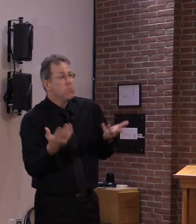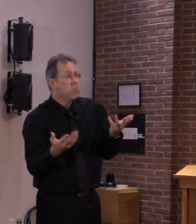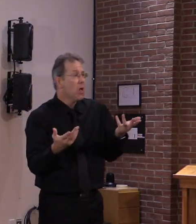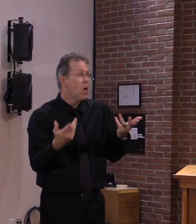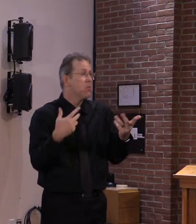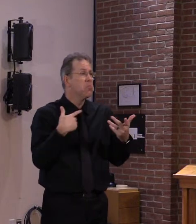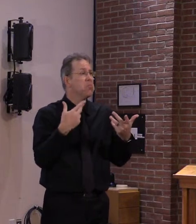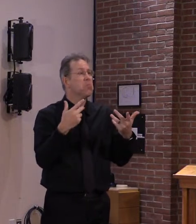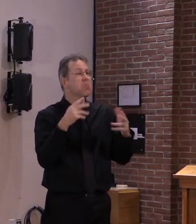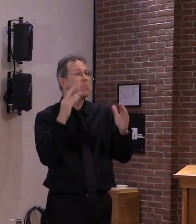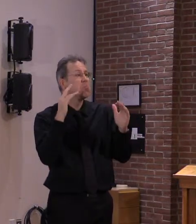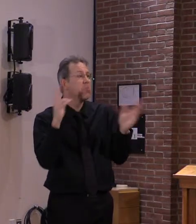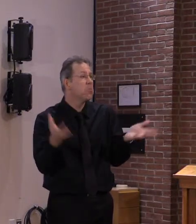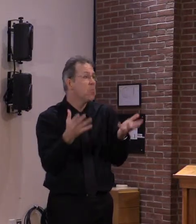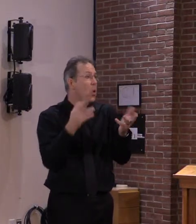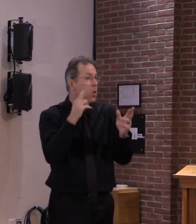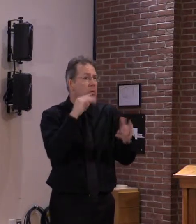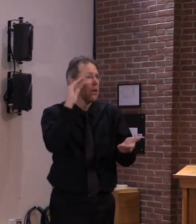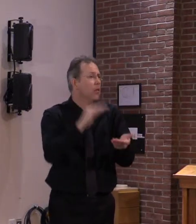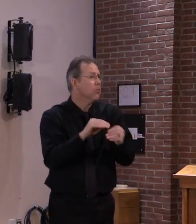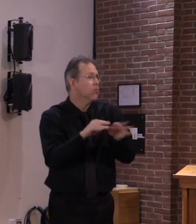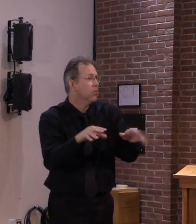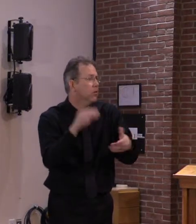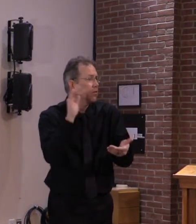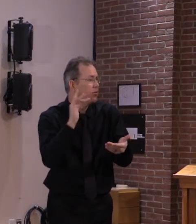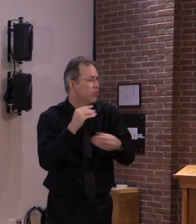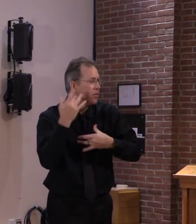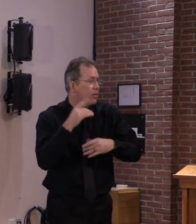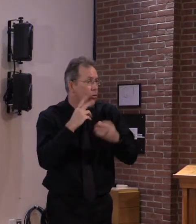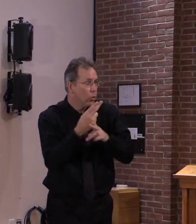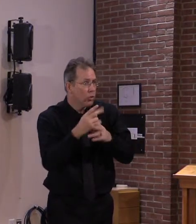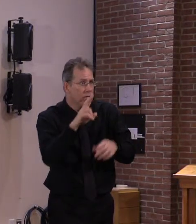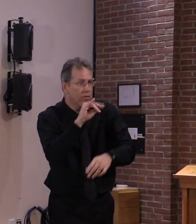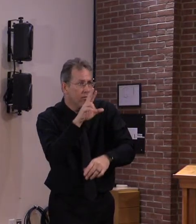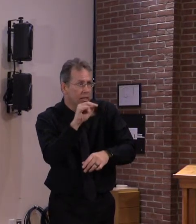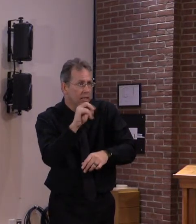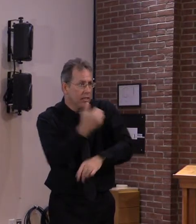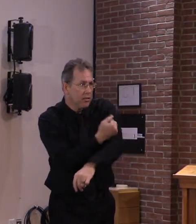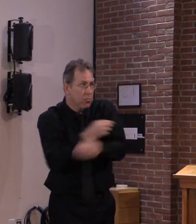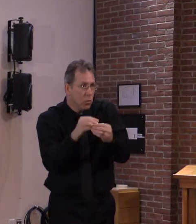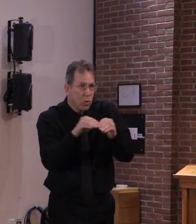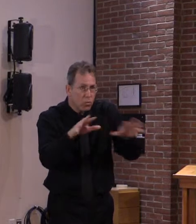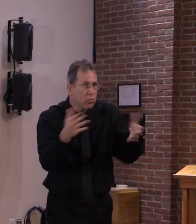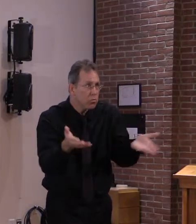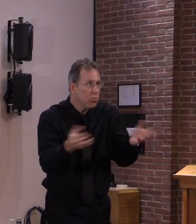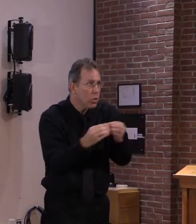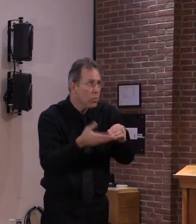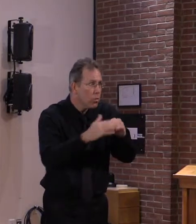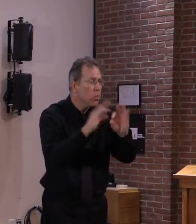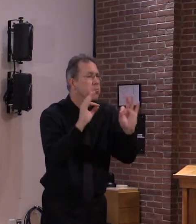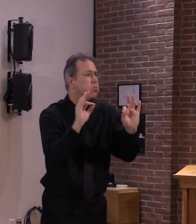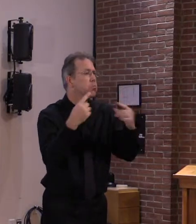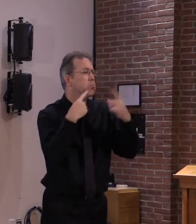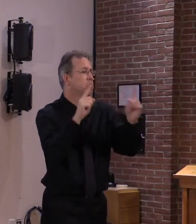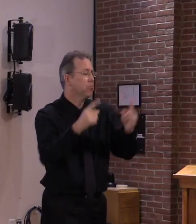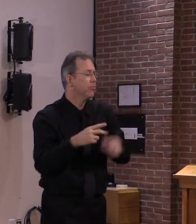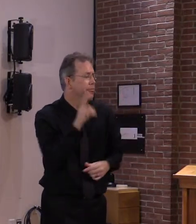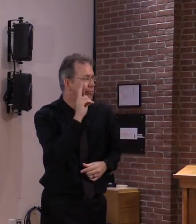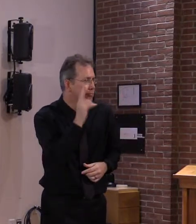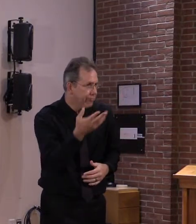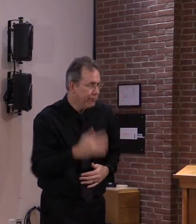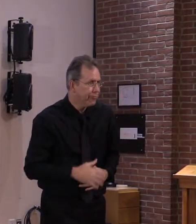prevalent that even after we have the vaccine in place and we get back to somewhat normal. That will be the